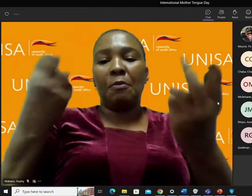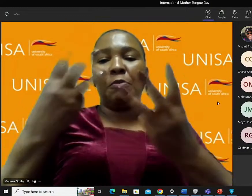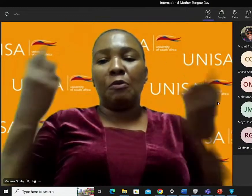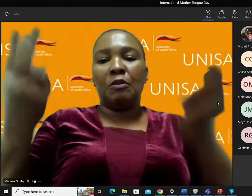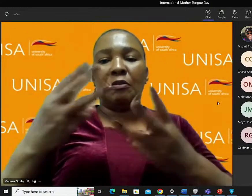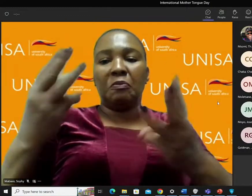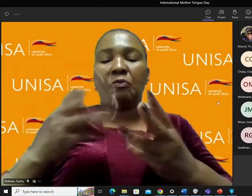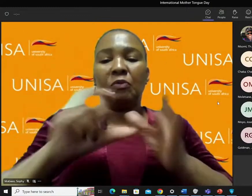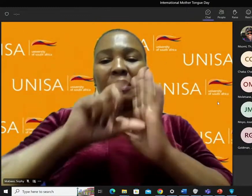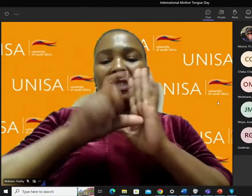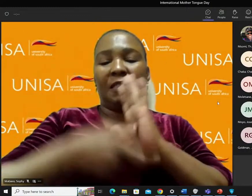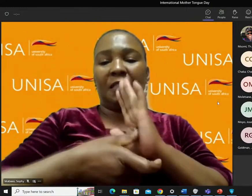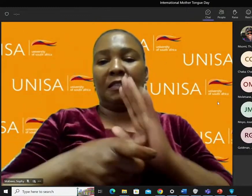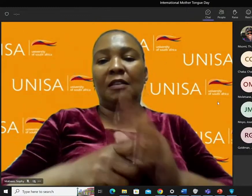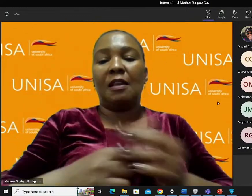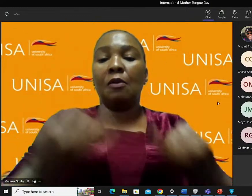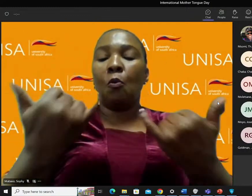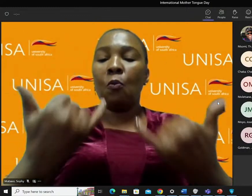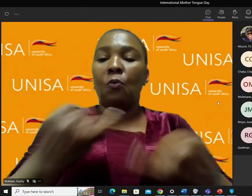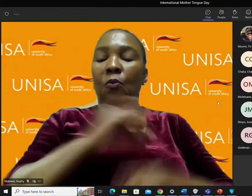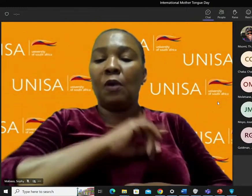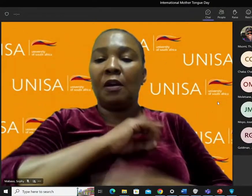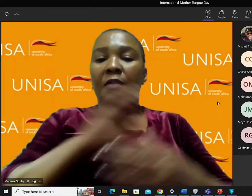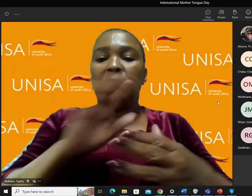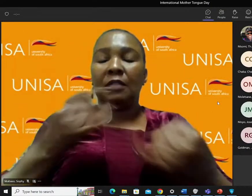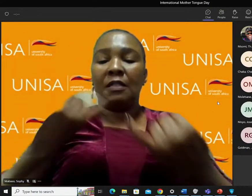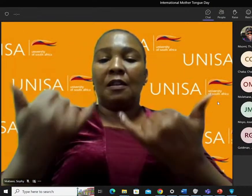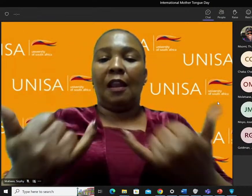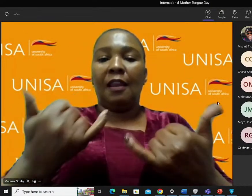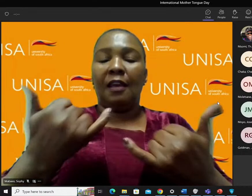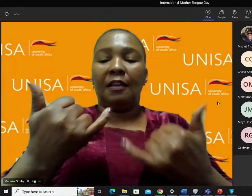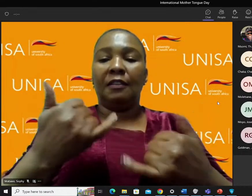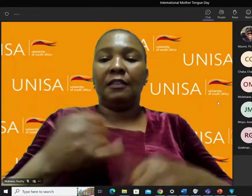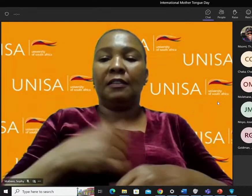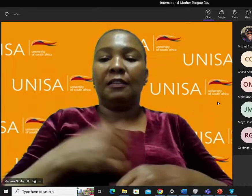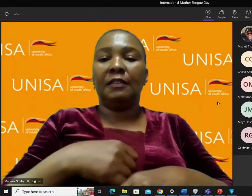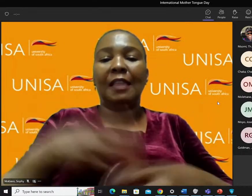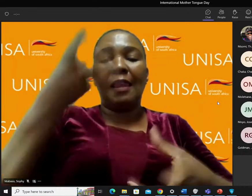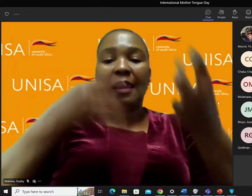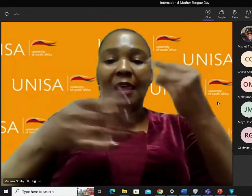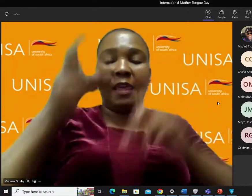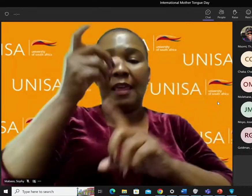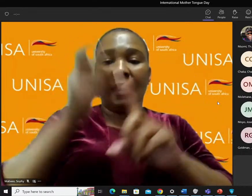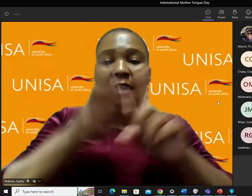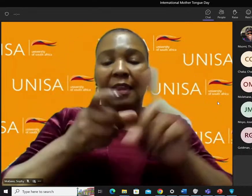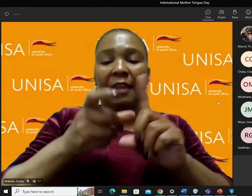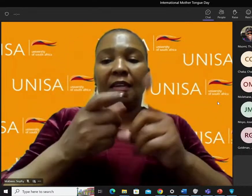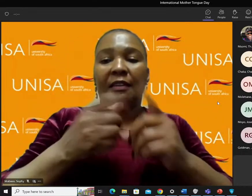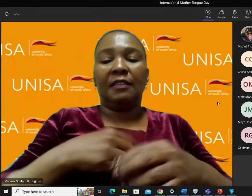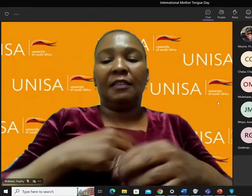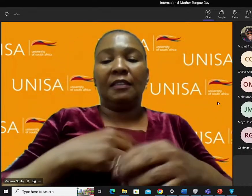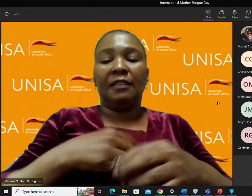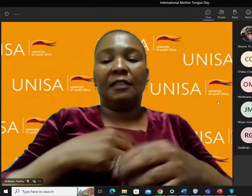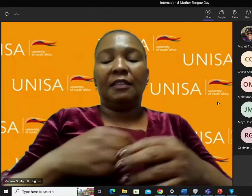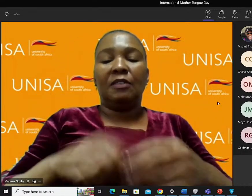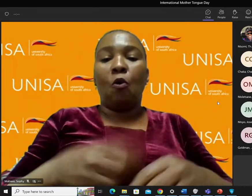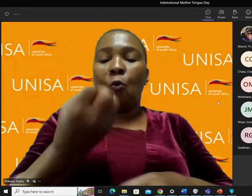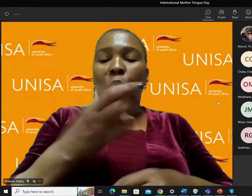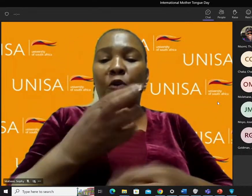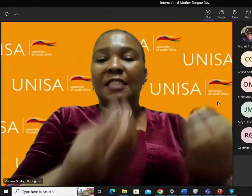us. Because now the learners or the children, they don't know that we used to have that